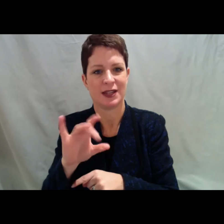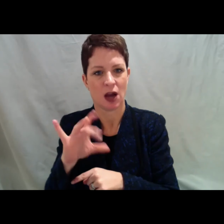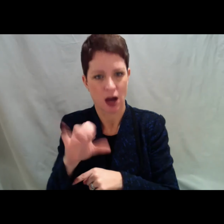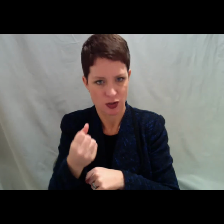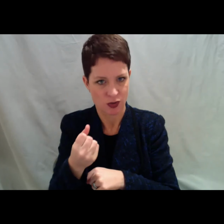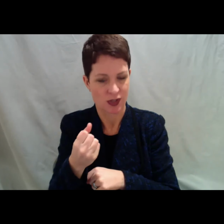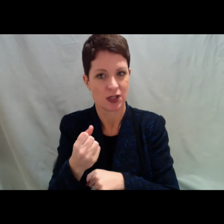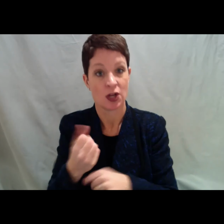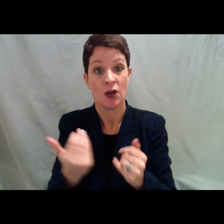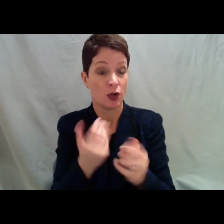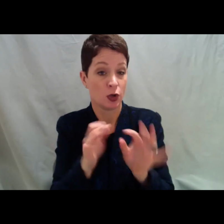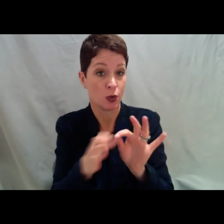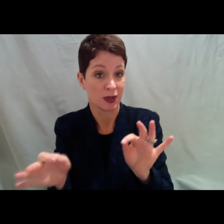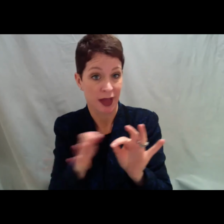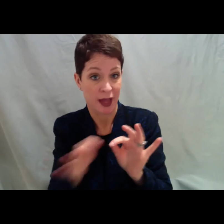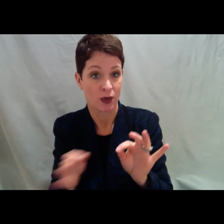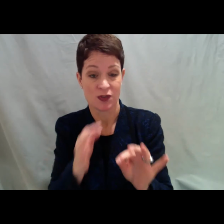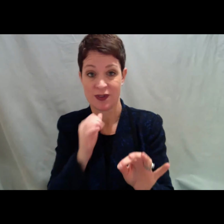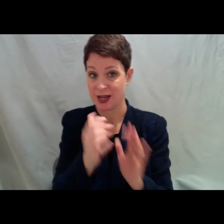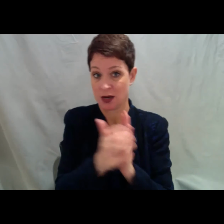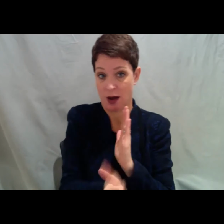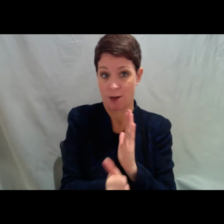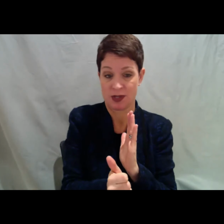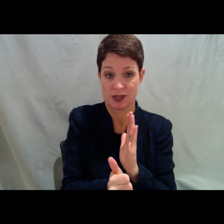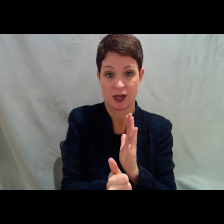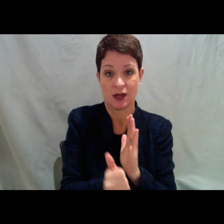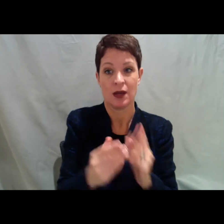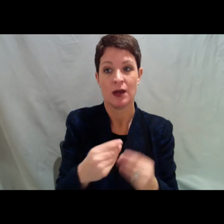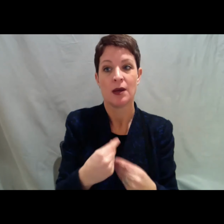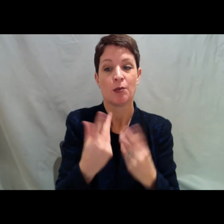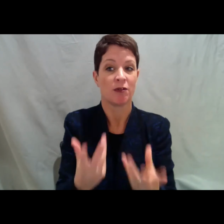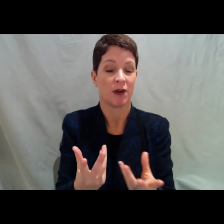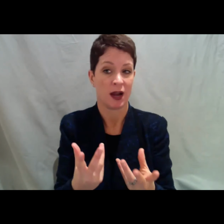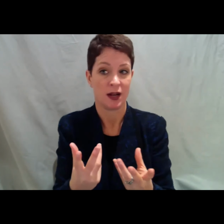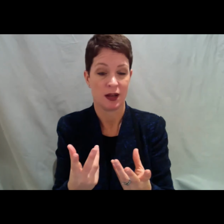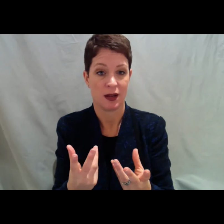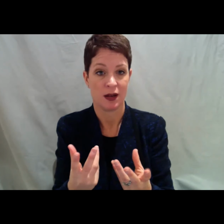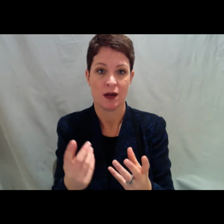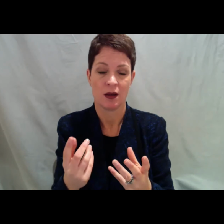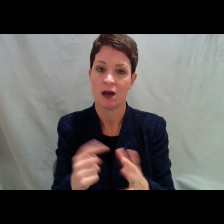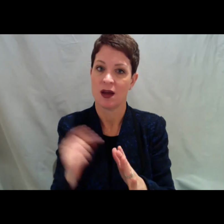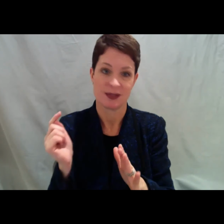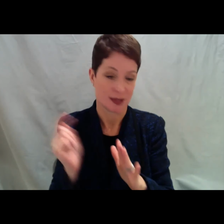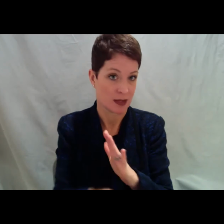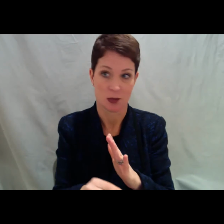new language of incompetency provided a ostensible,